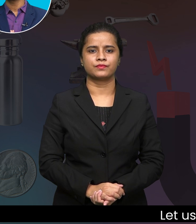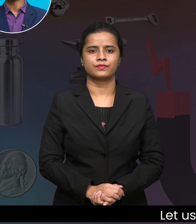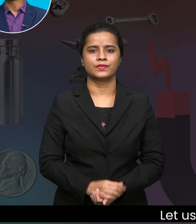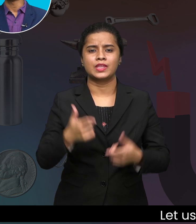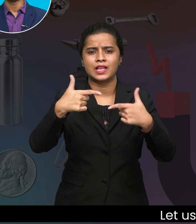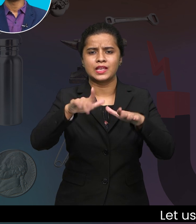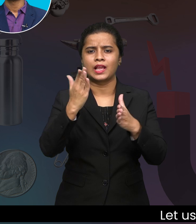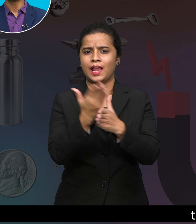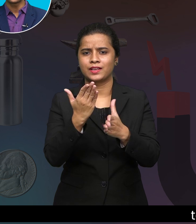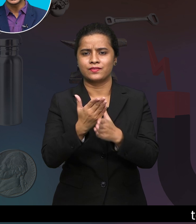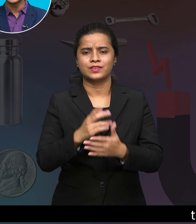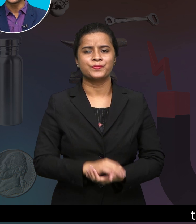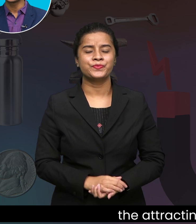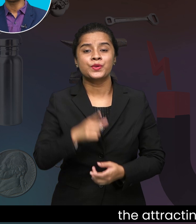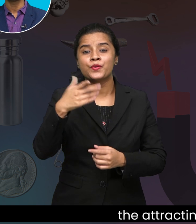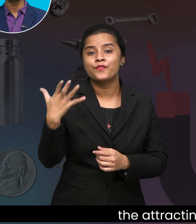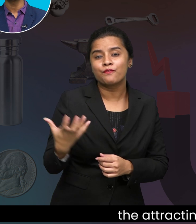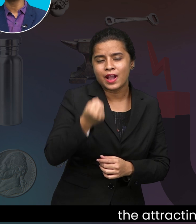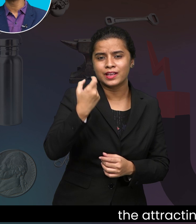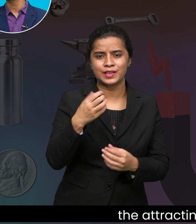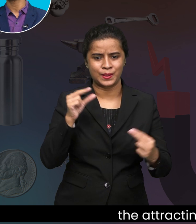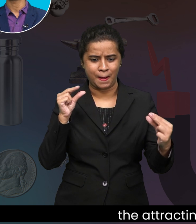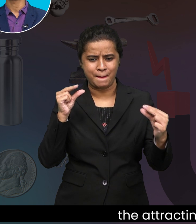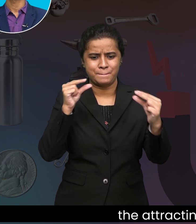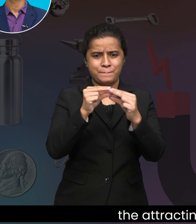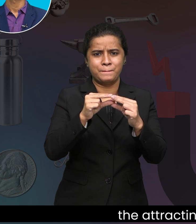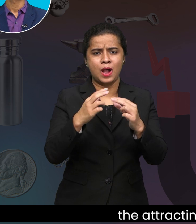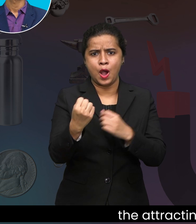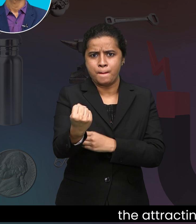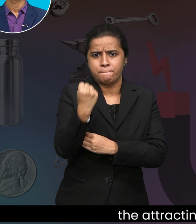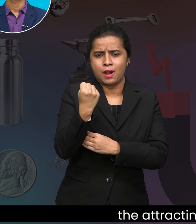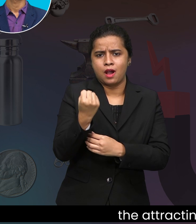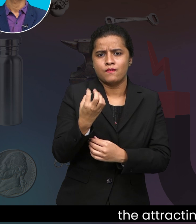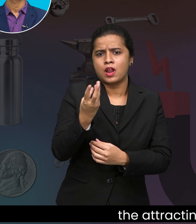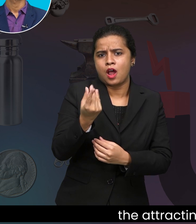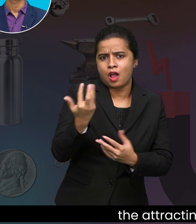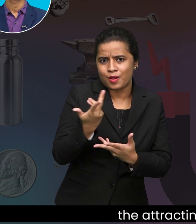Let us do an activity to find out the attracting power of magnets.